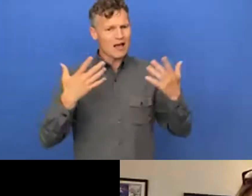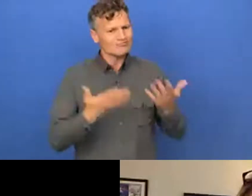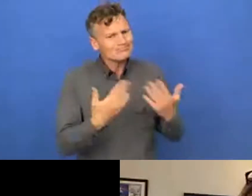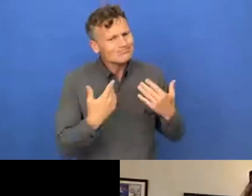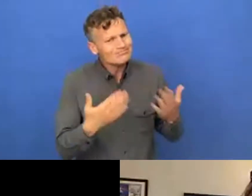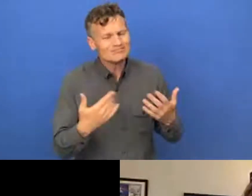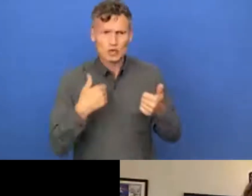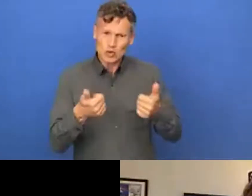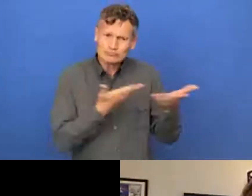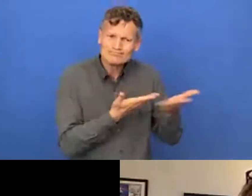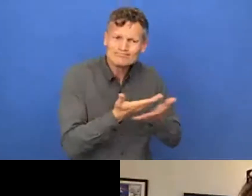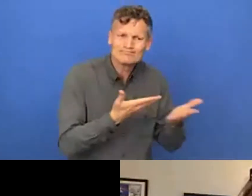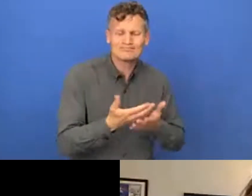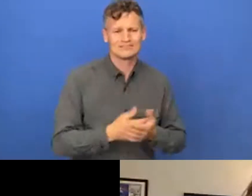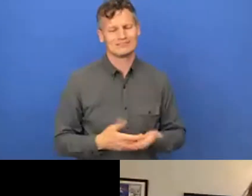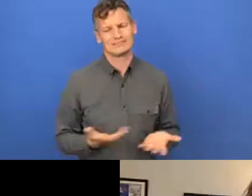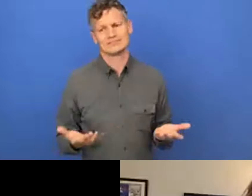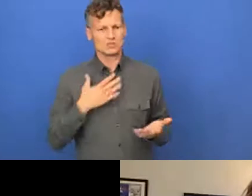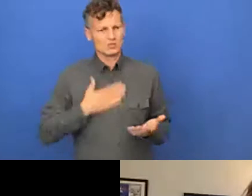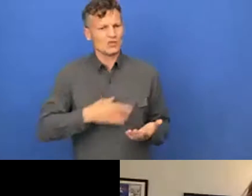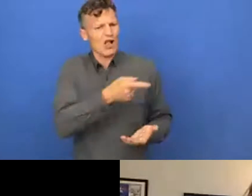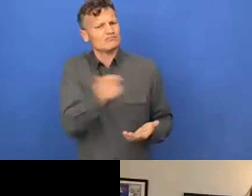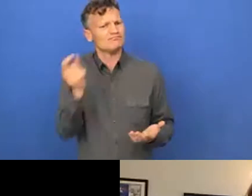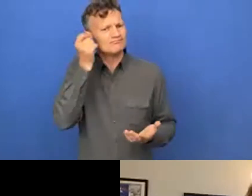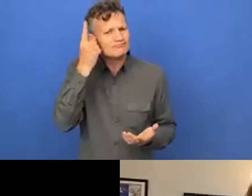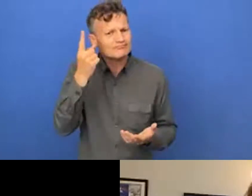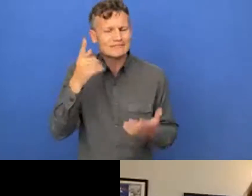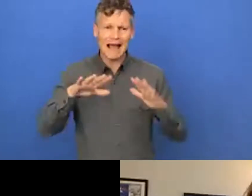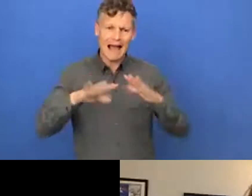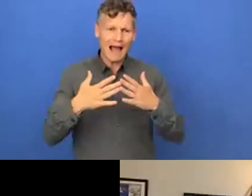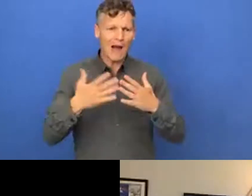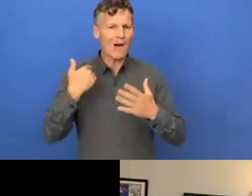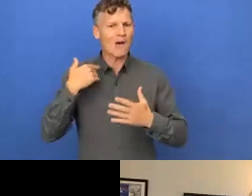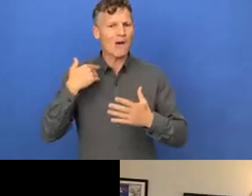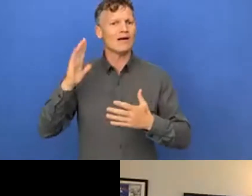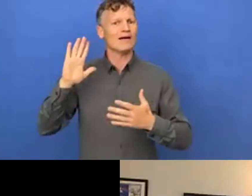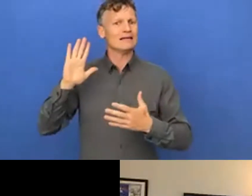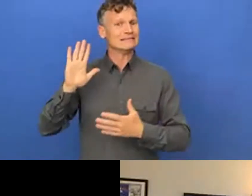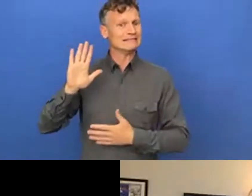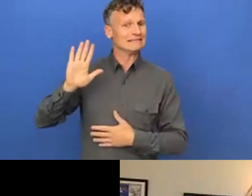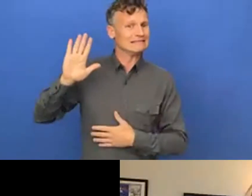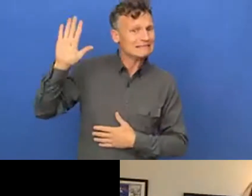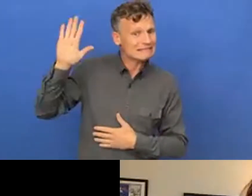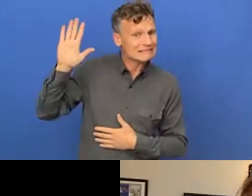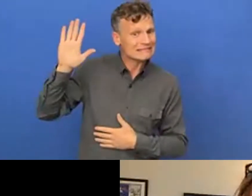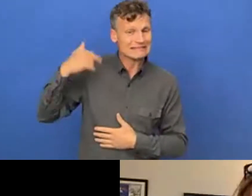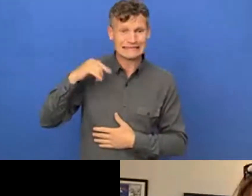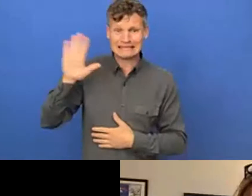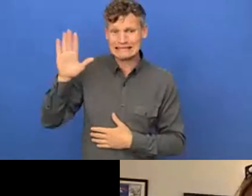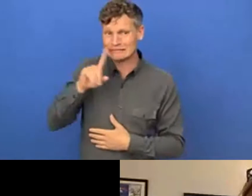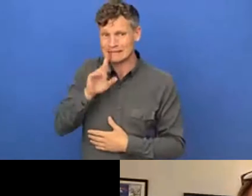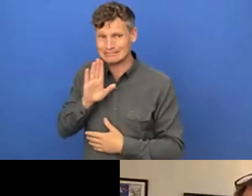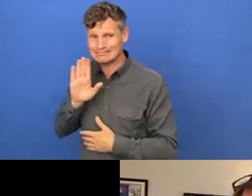to. So in other words, there's a complete feedback loop that they can, when they do make a complaint or raise an